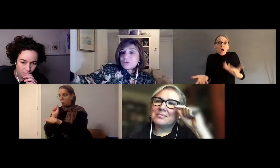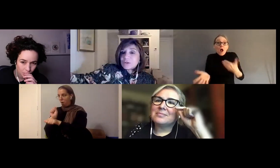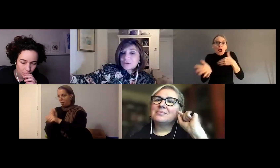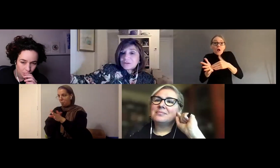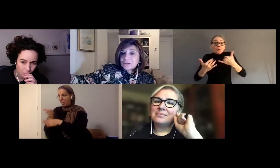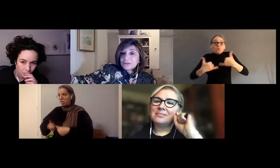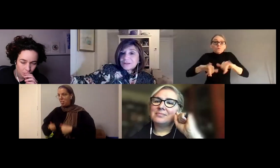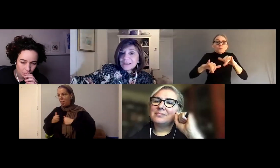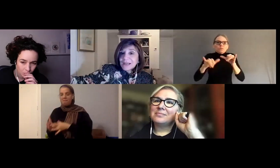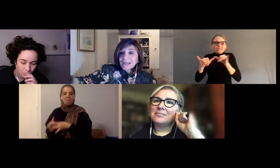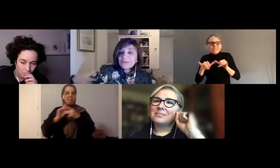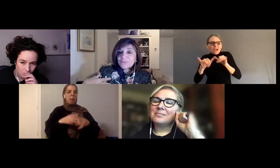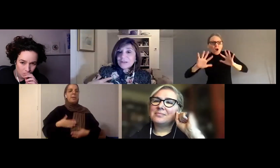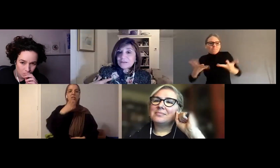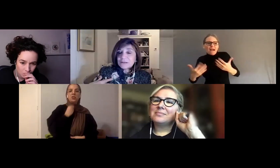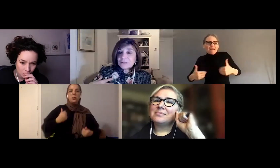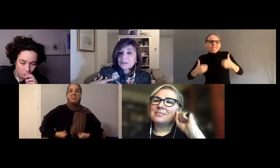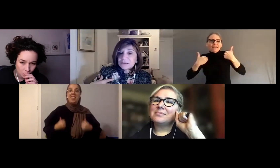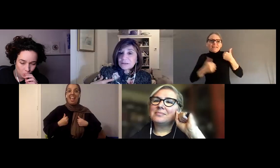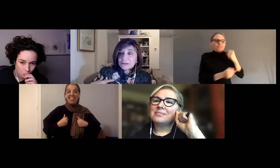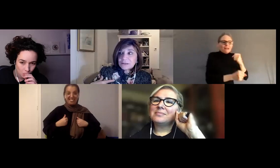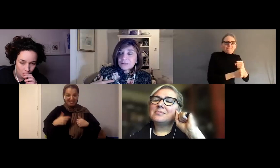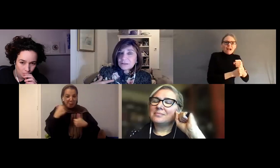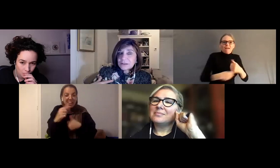my door, I can feel